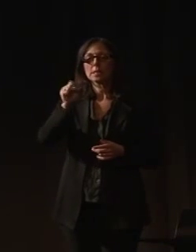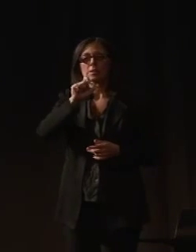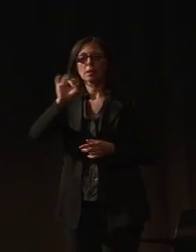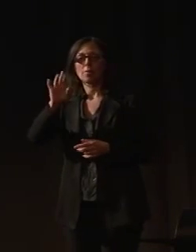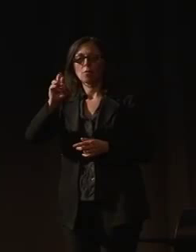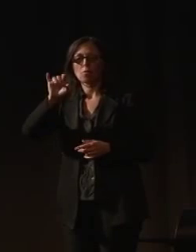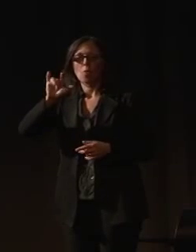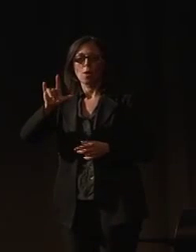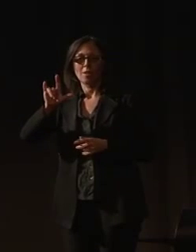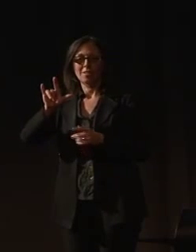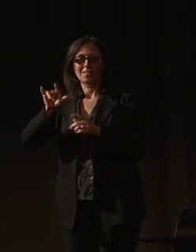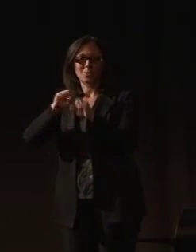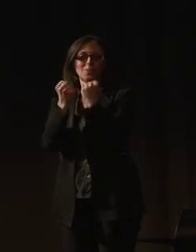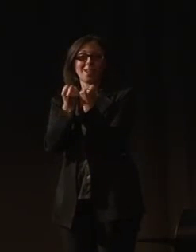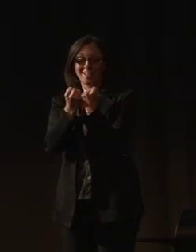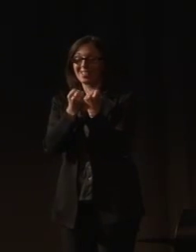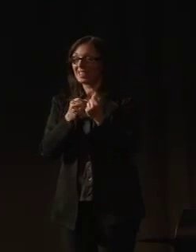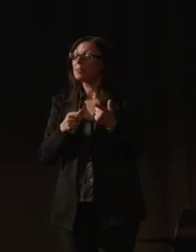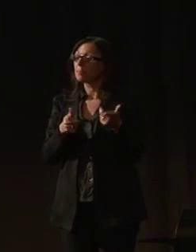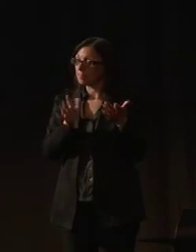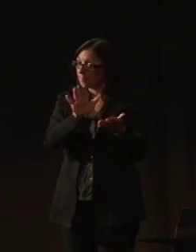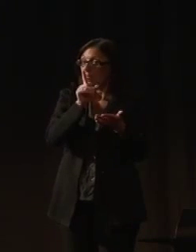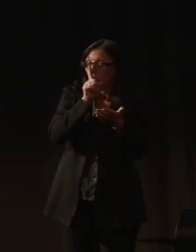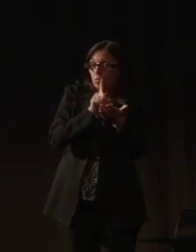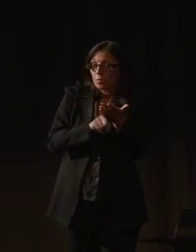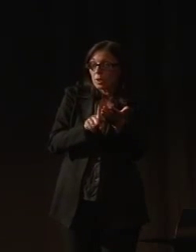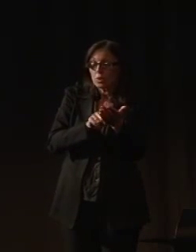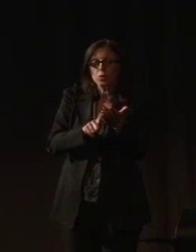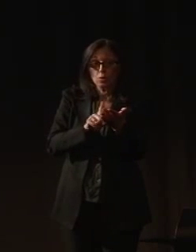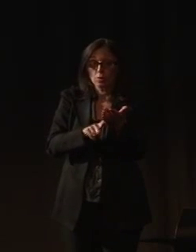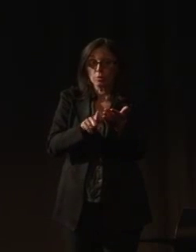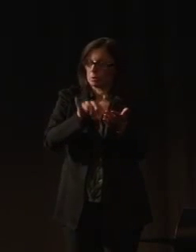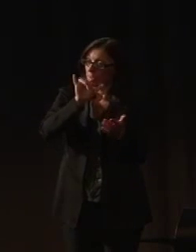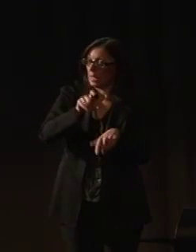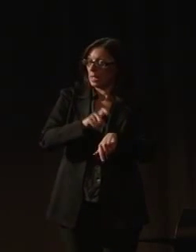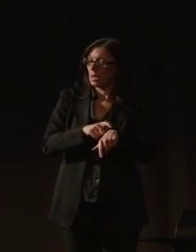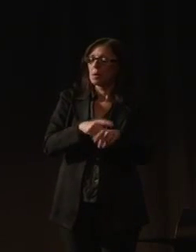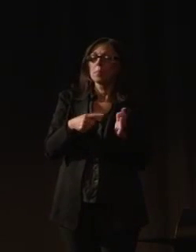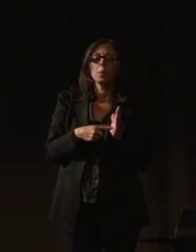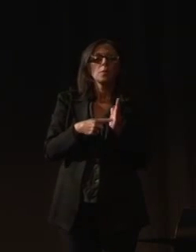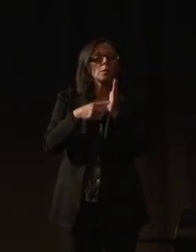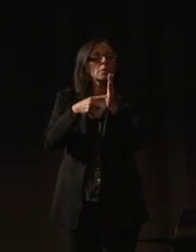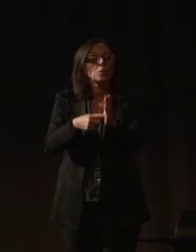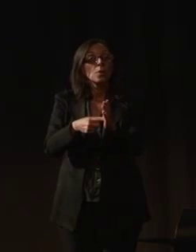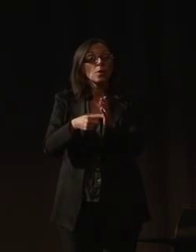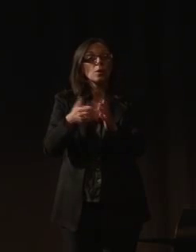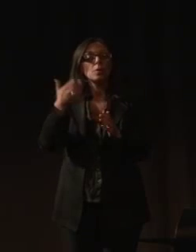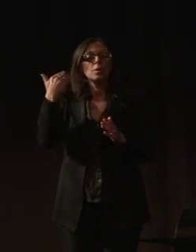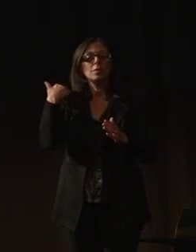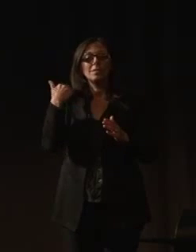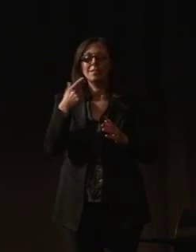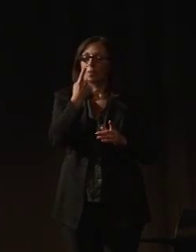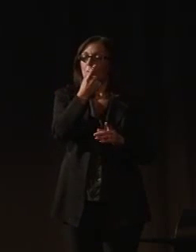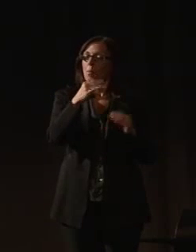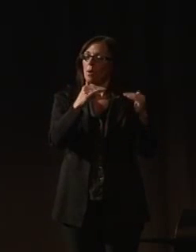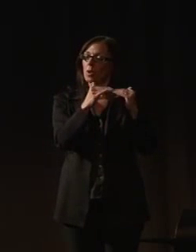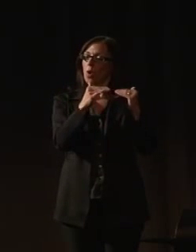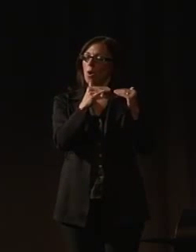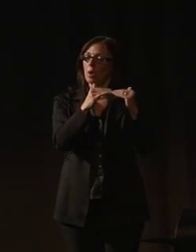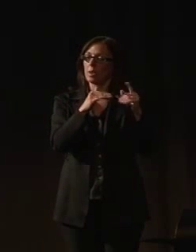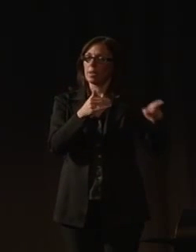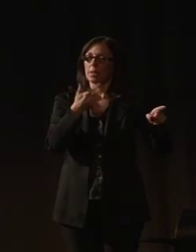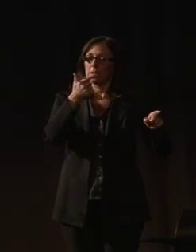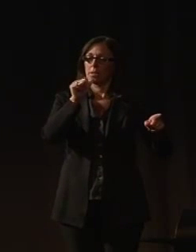a curiosity-driven research to show that a claim of Galvani, a colleague of Volta,